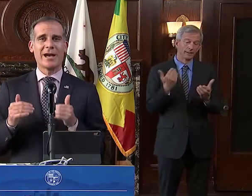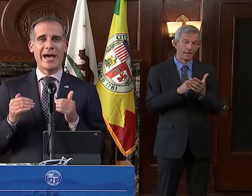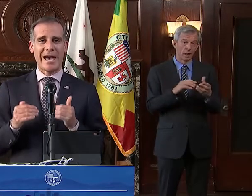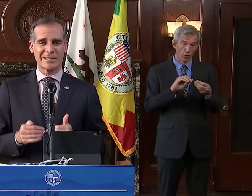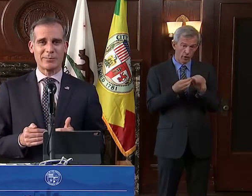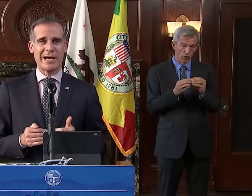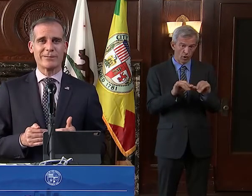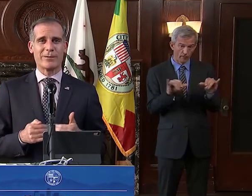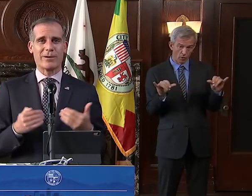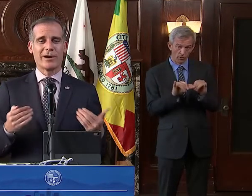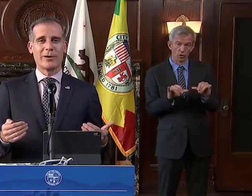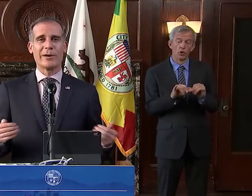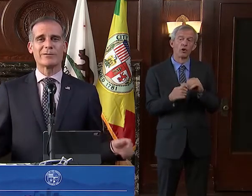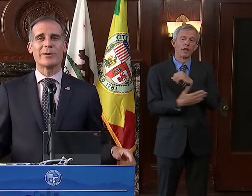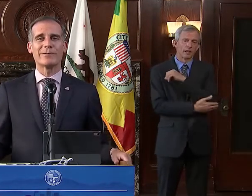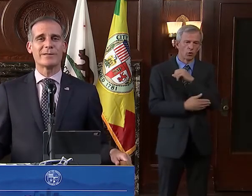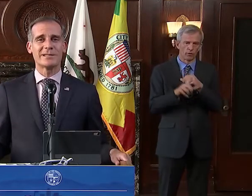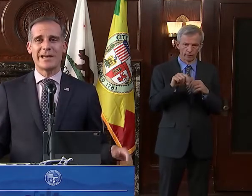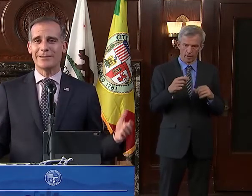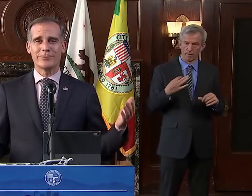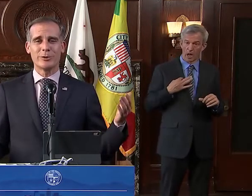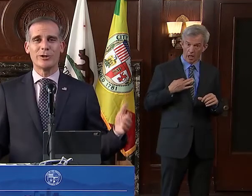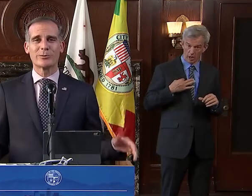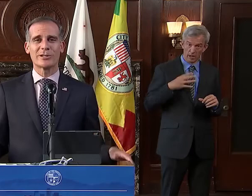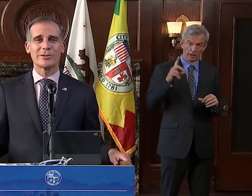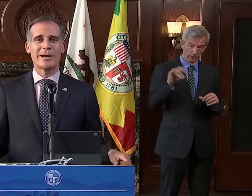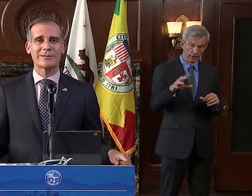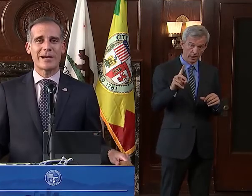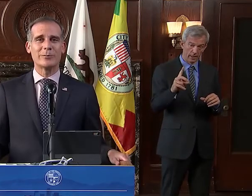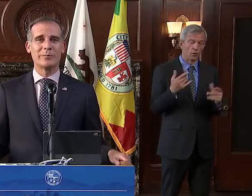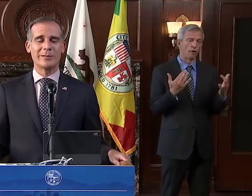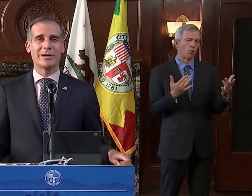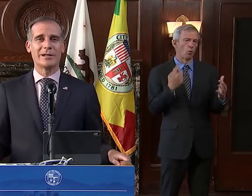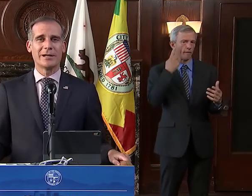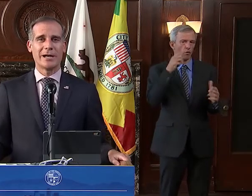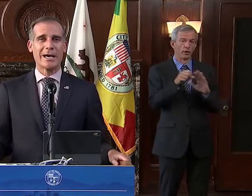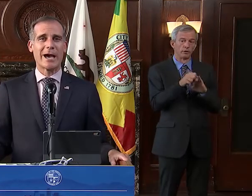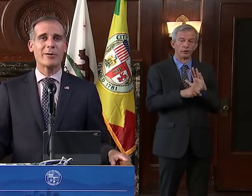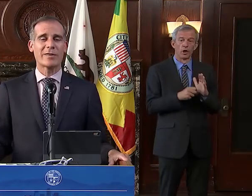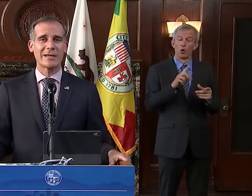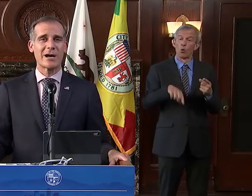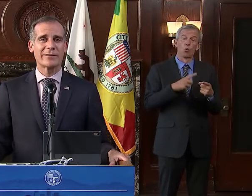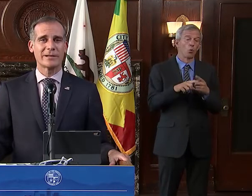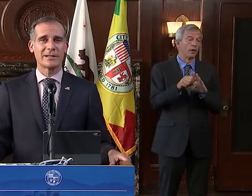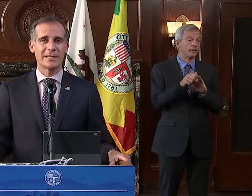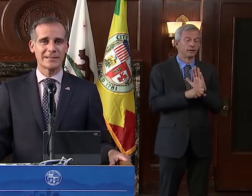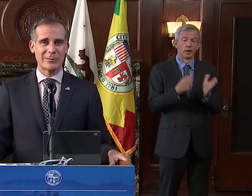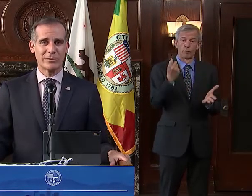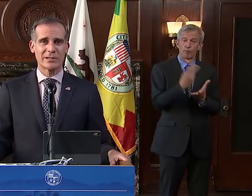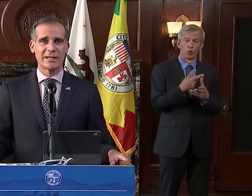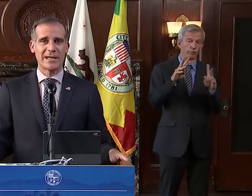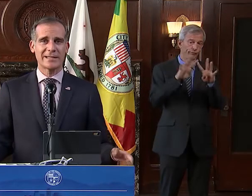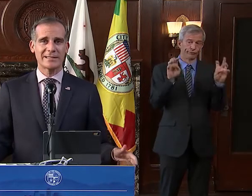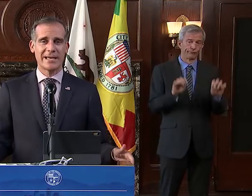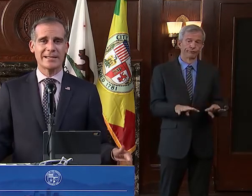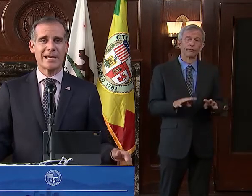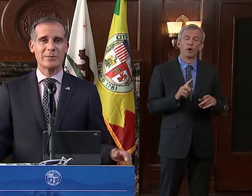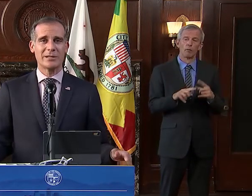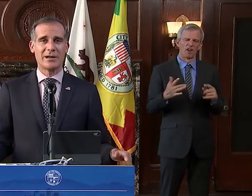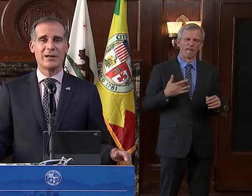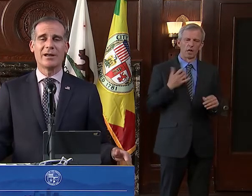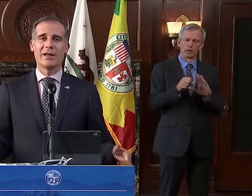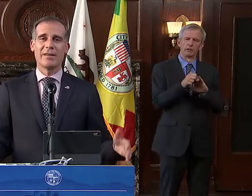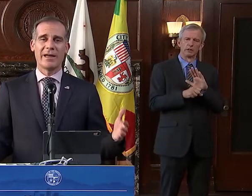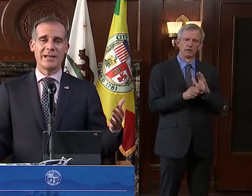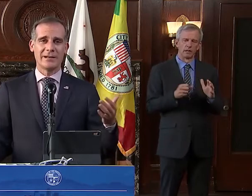clear, has applied for. We have to wait for the state. Who knows what the turnaround time will be, but I would think confidently the state will look at that and say it can